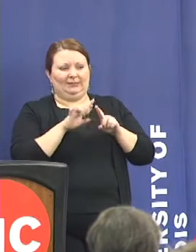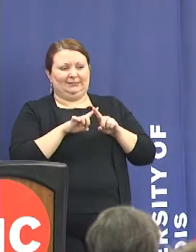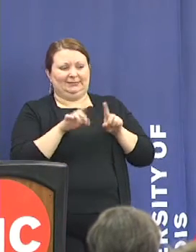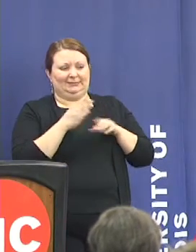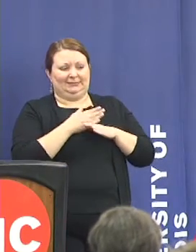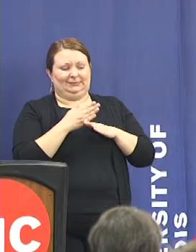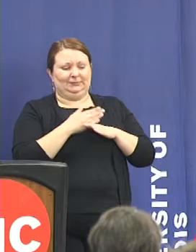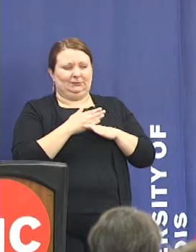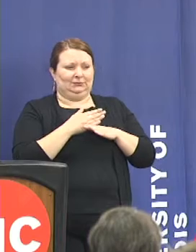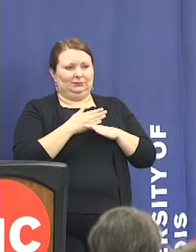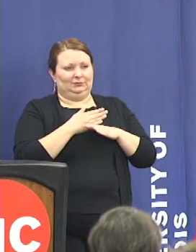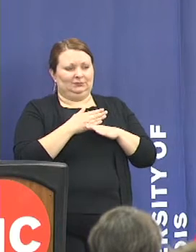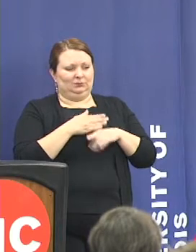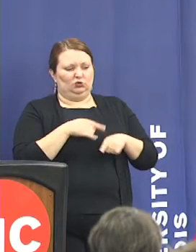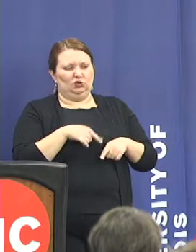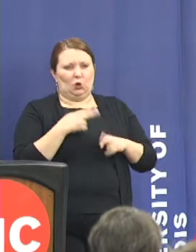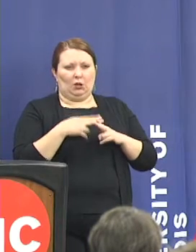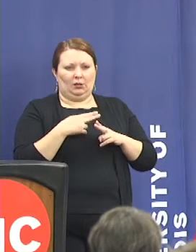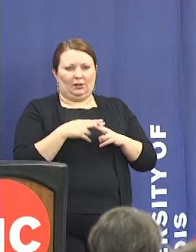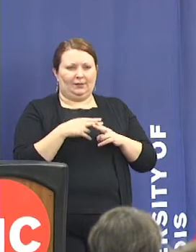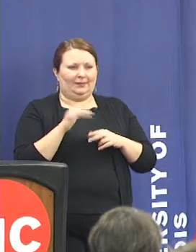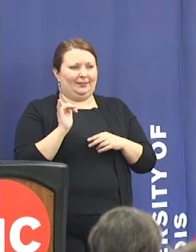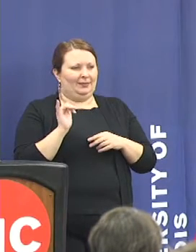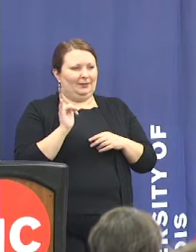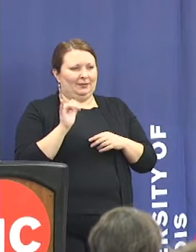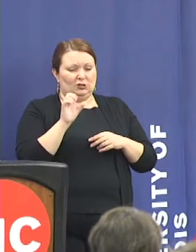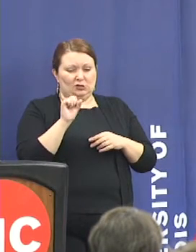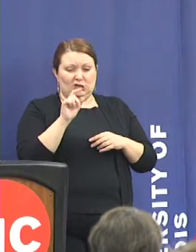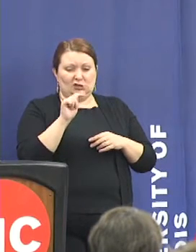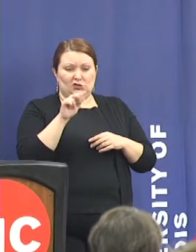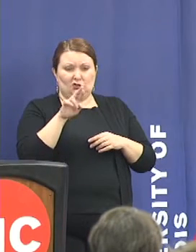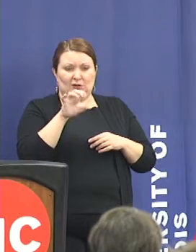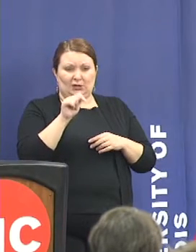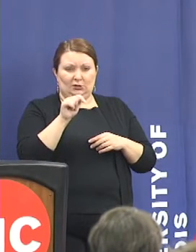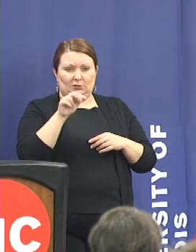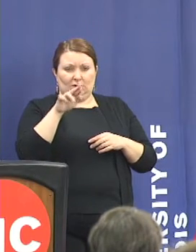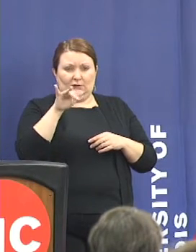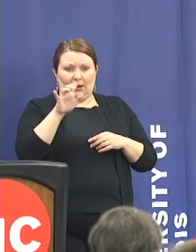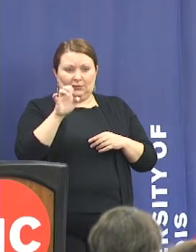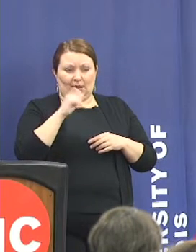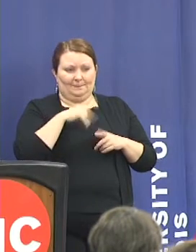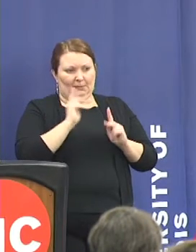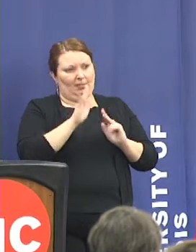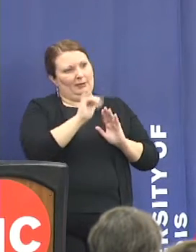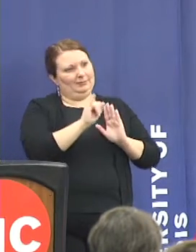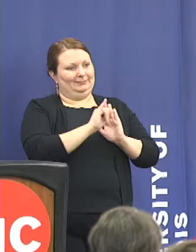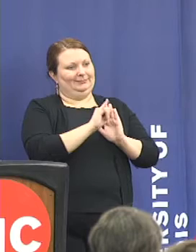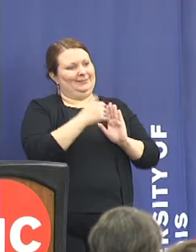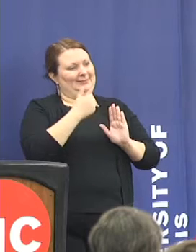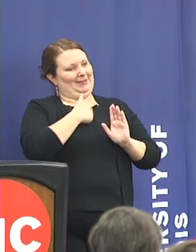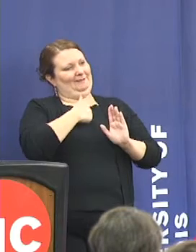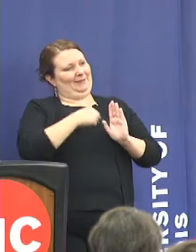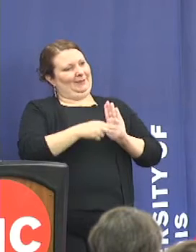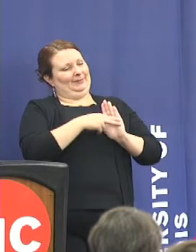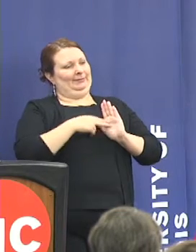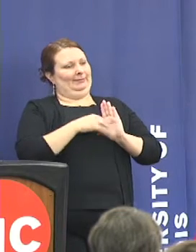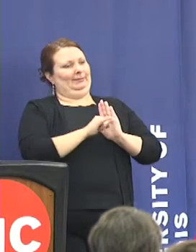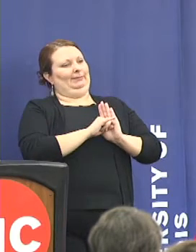between what Nancy's calling like the street race and sort of people's self-identification is